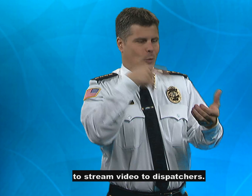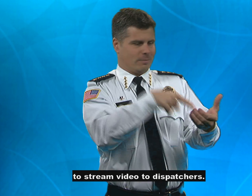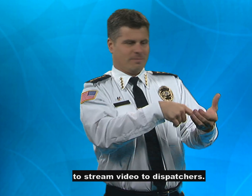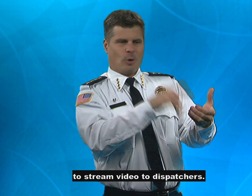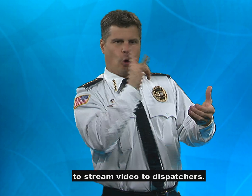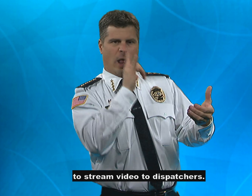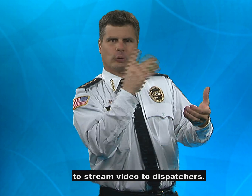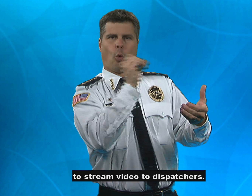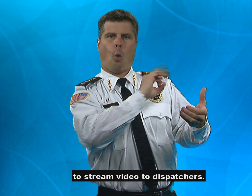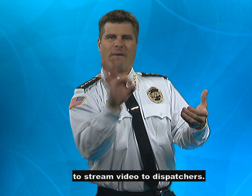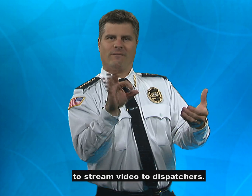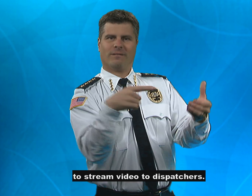stream video to dispatchers.